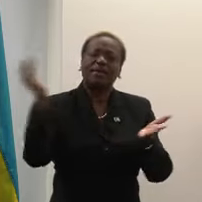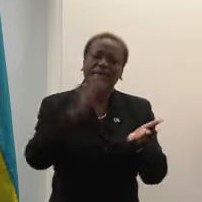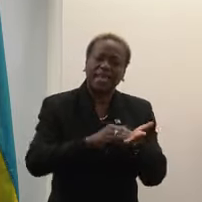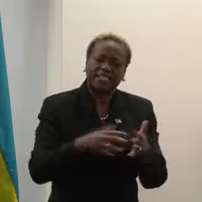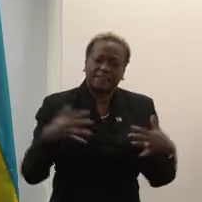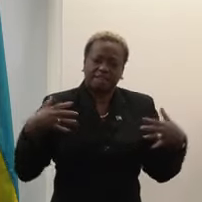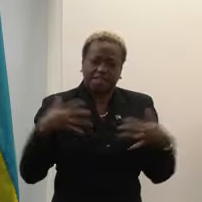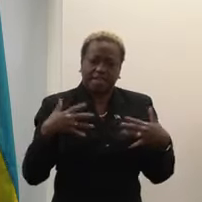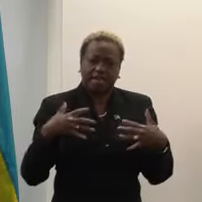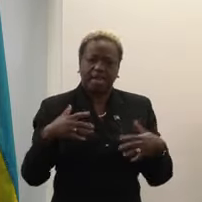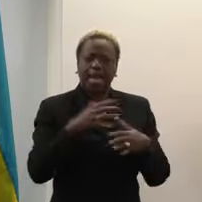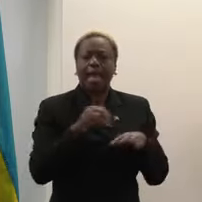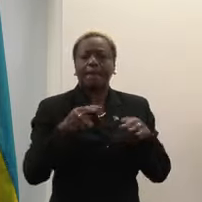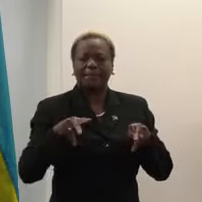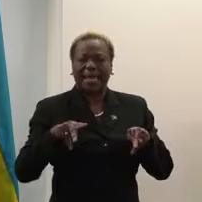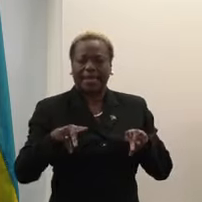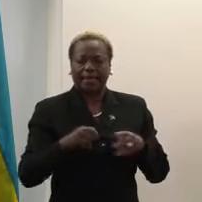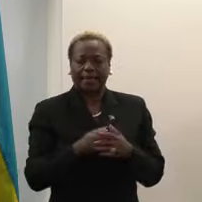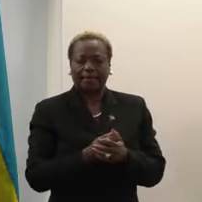to work against panic.